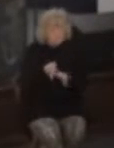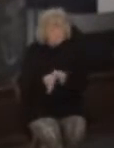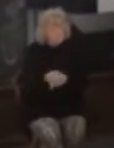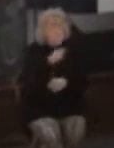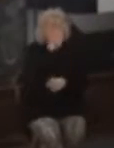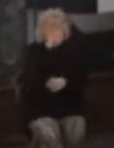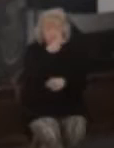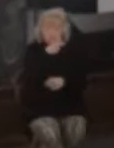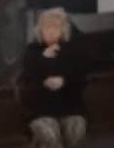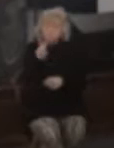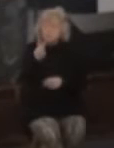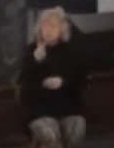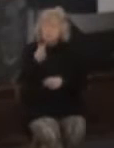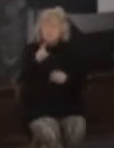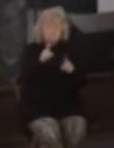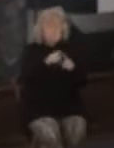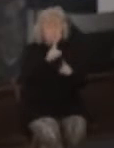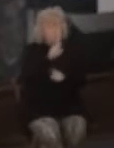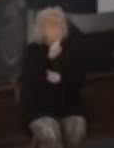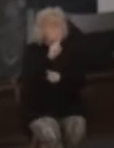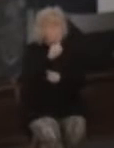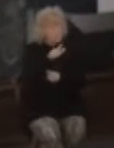kids' trip, their outing to